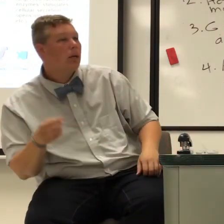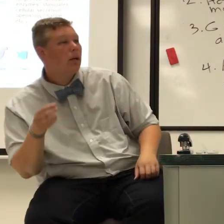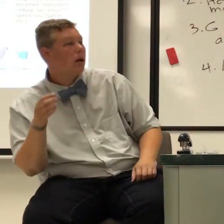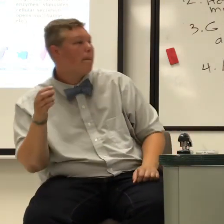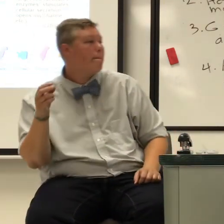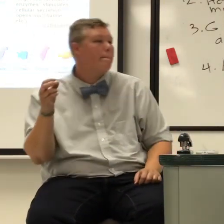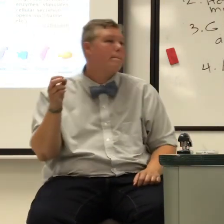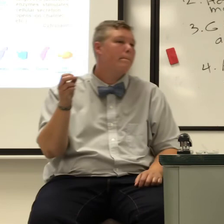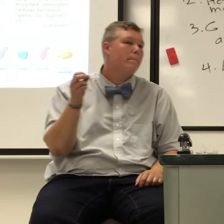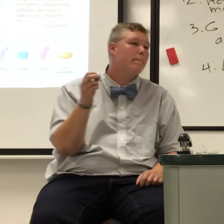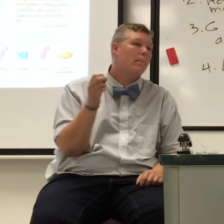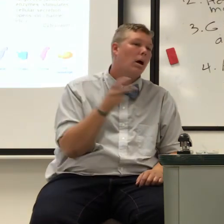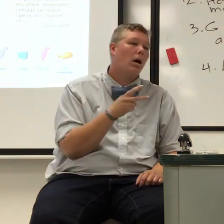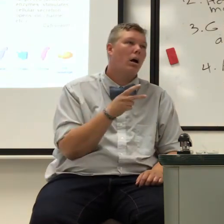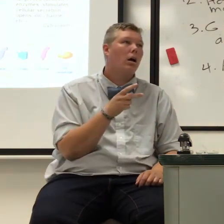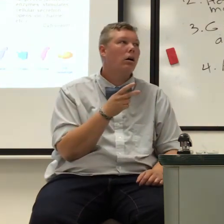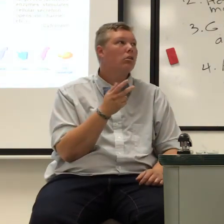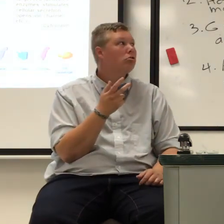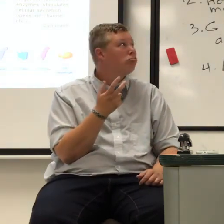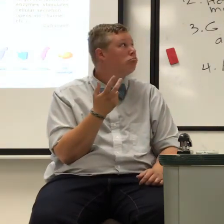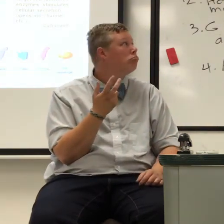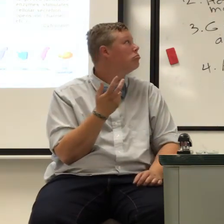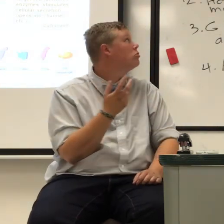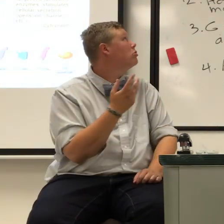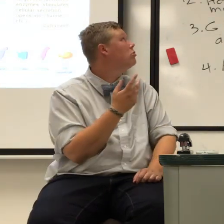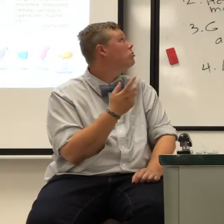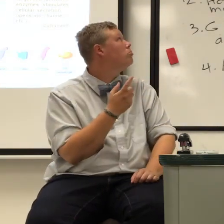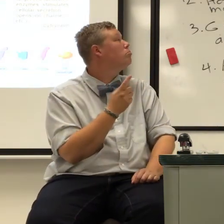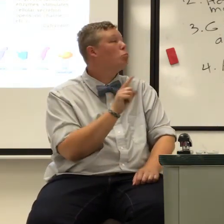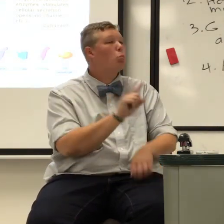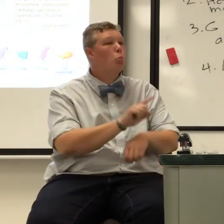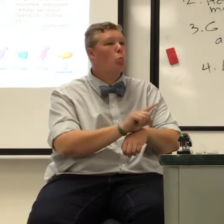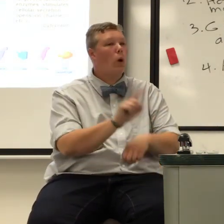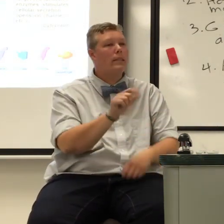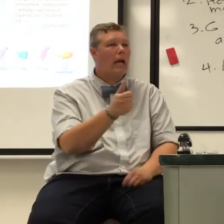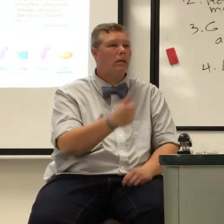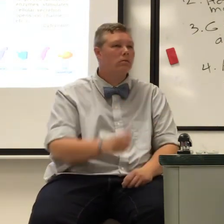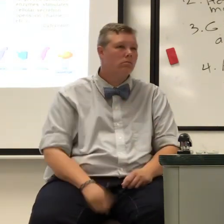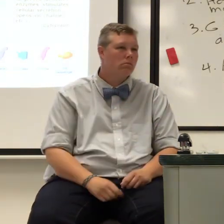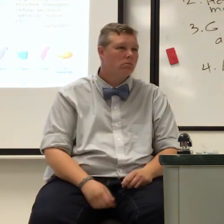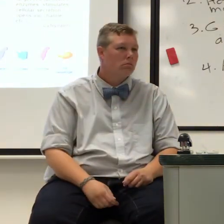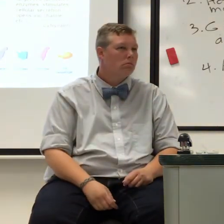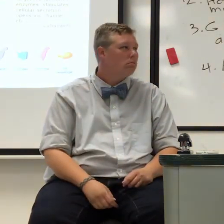about, let's say, 1:10.